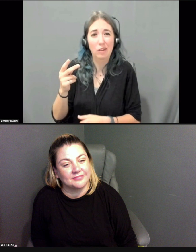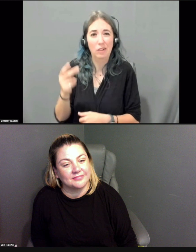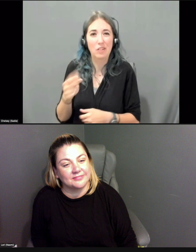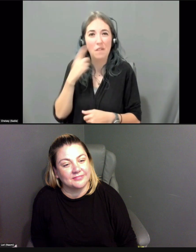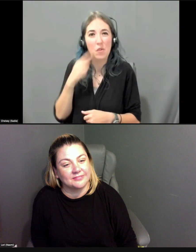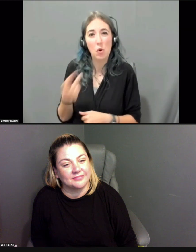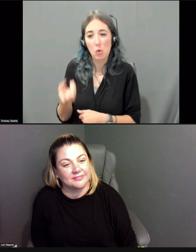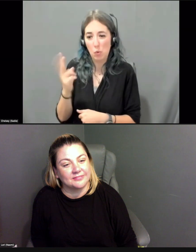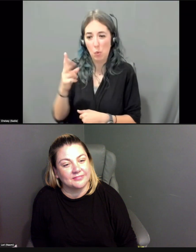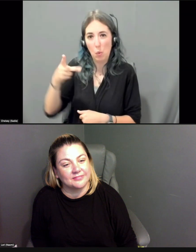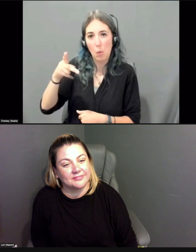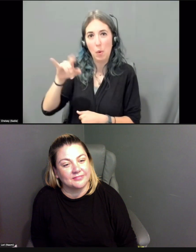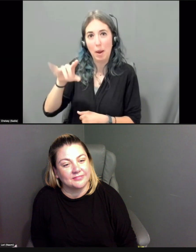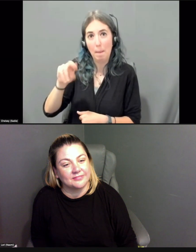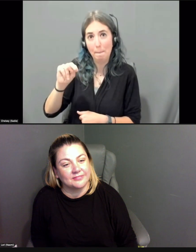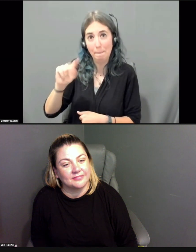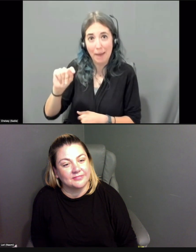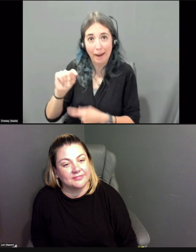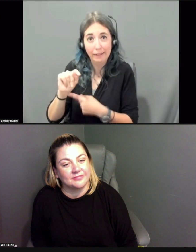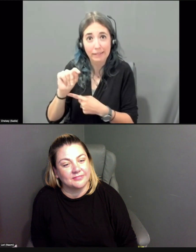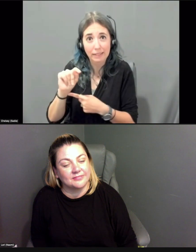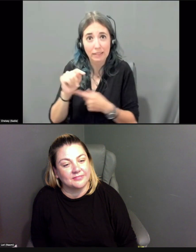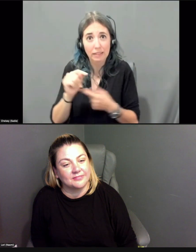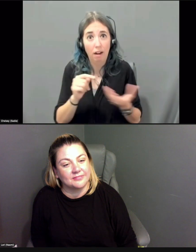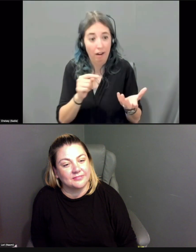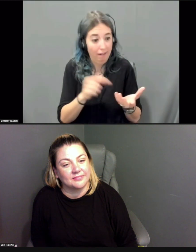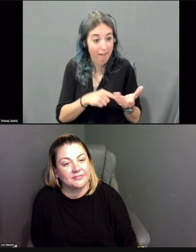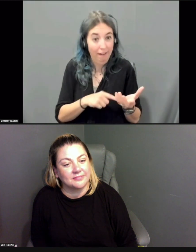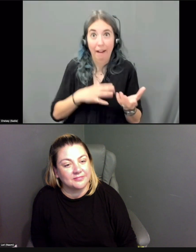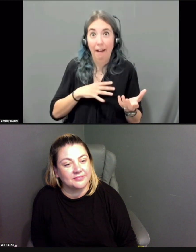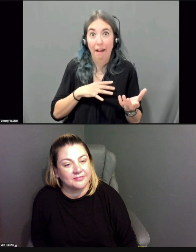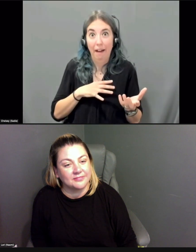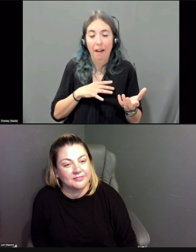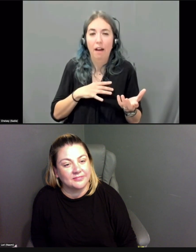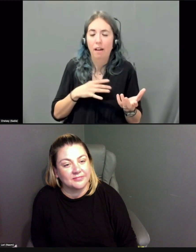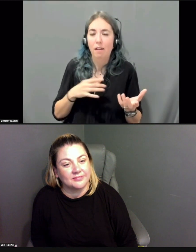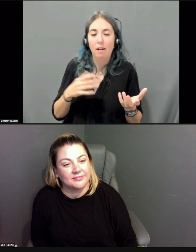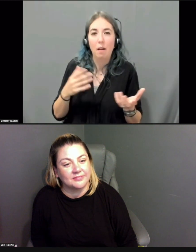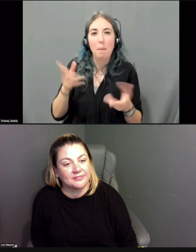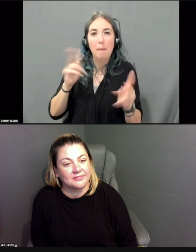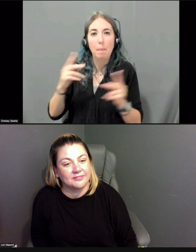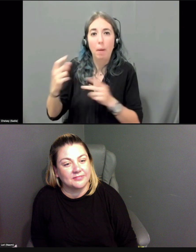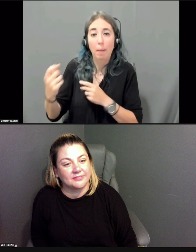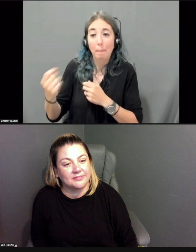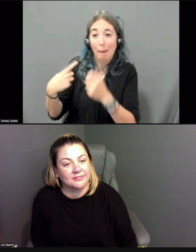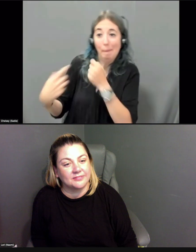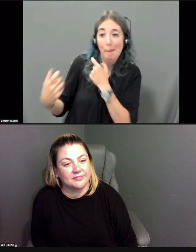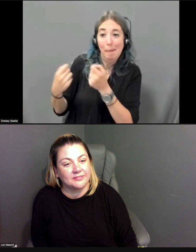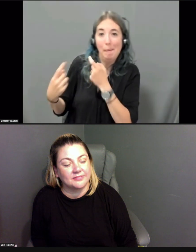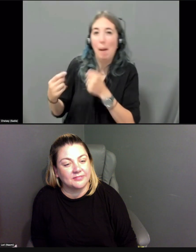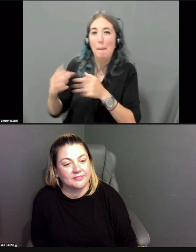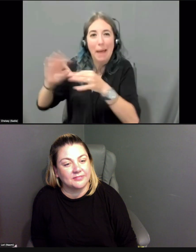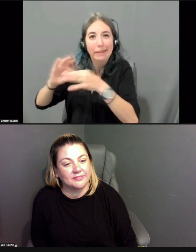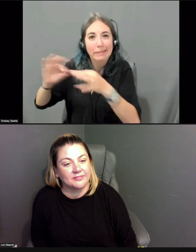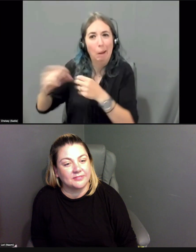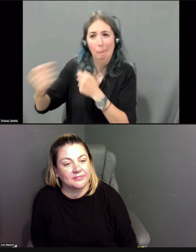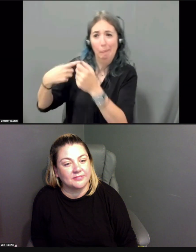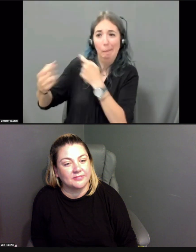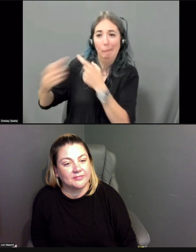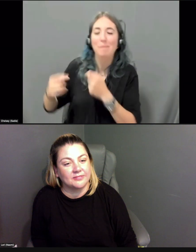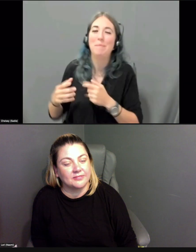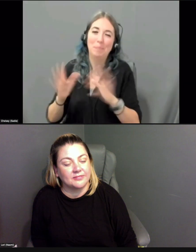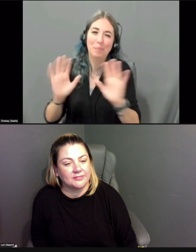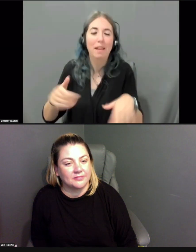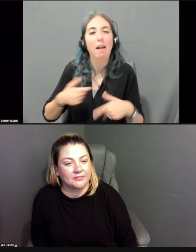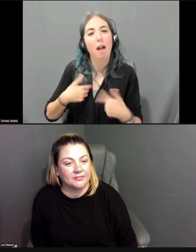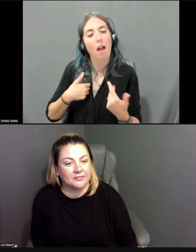these messages from people. Like, I'll post stuff on my Instagram page about intuitive eating and diet culture and